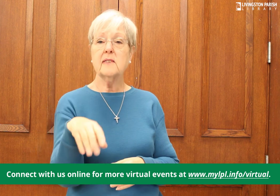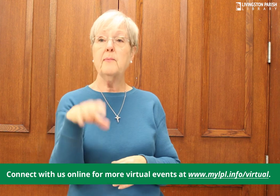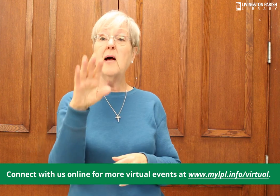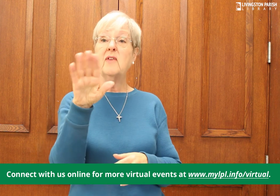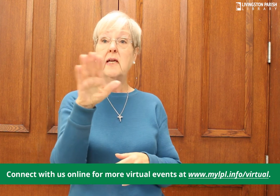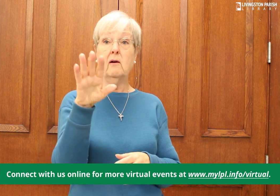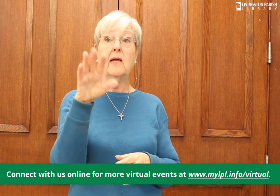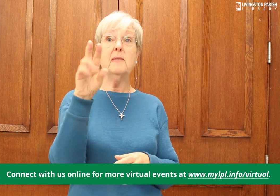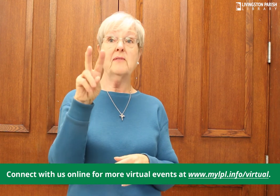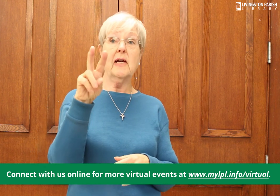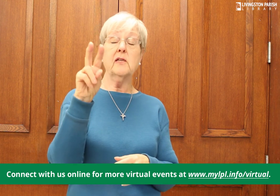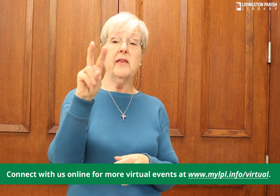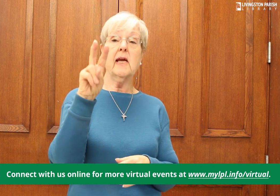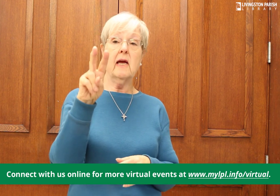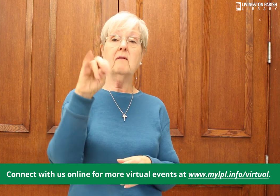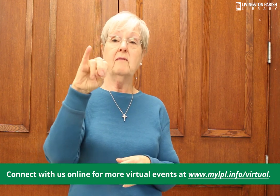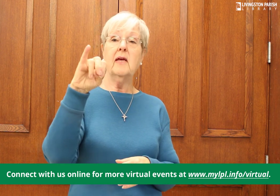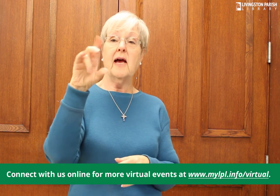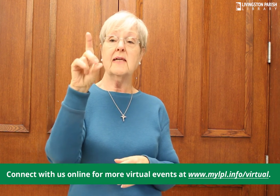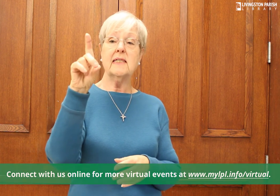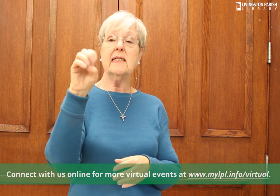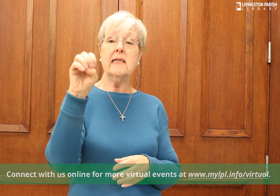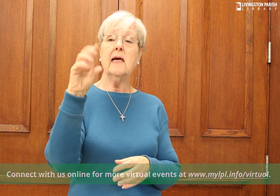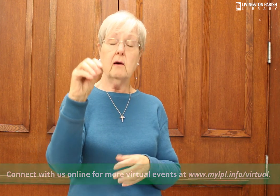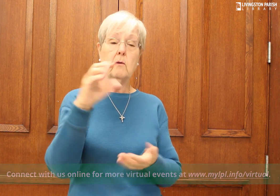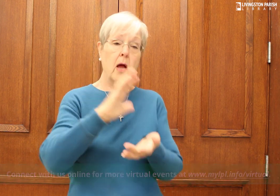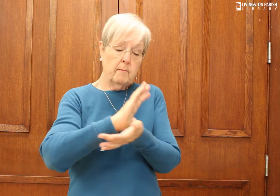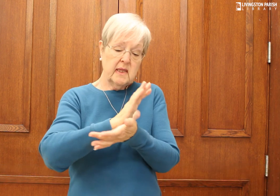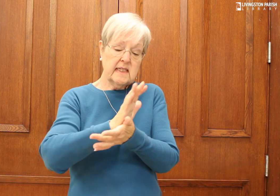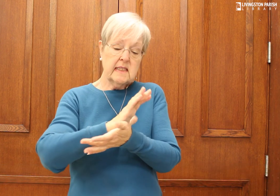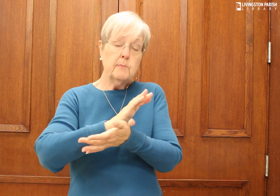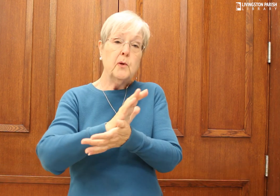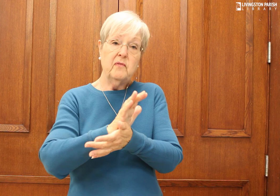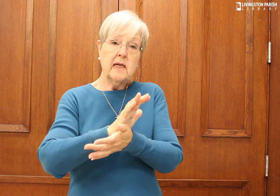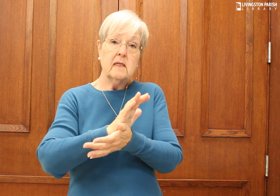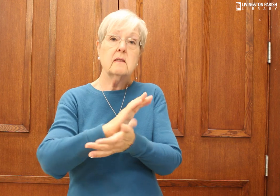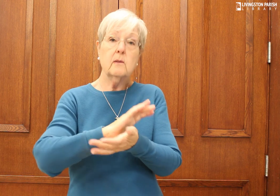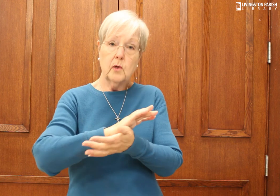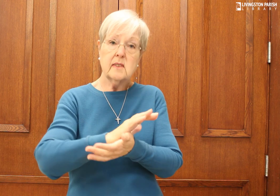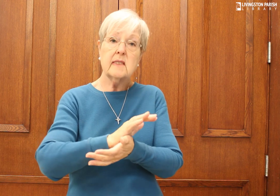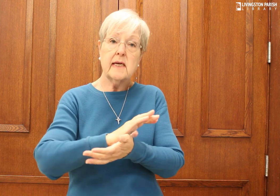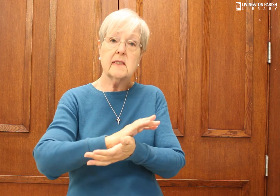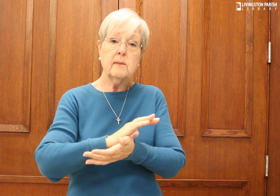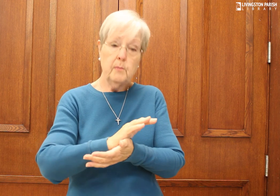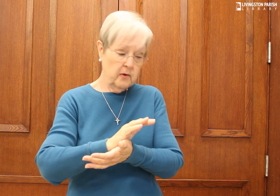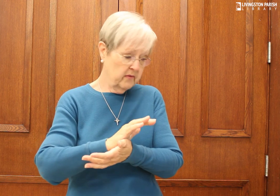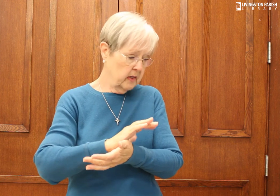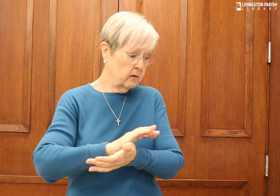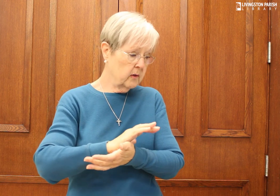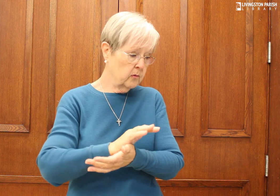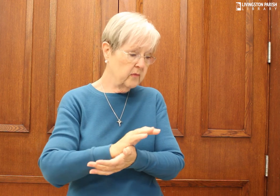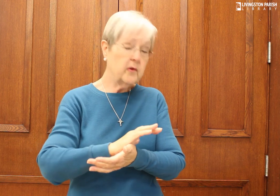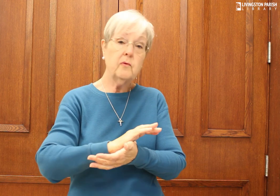Spell video. Let me see if I can do that again. V-I-D-E-O. But this is movie. So we're going to say it's a movie. You can review the